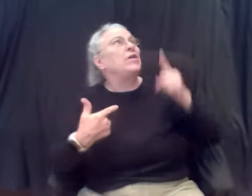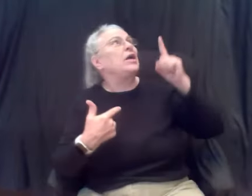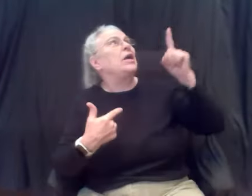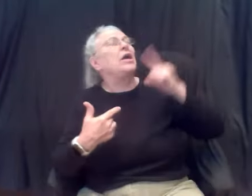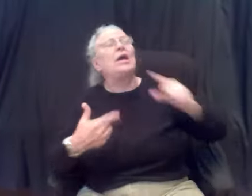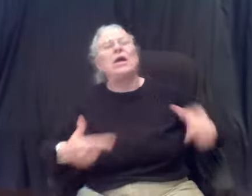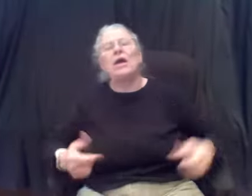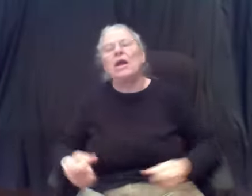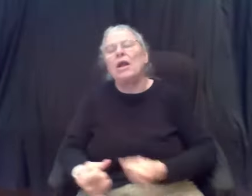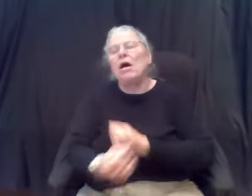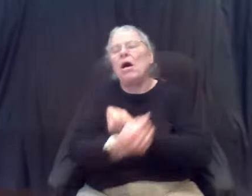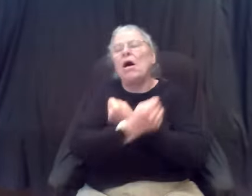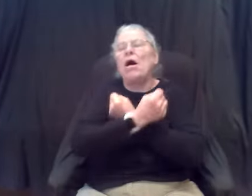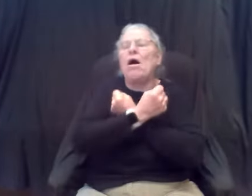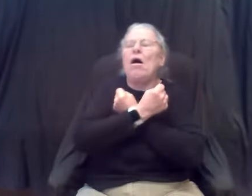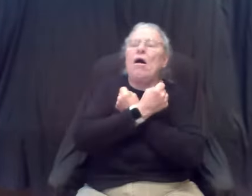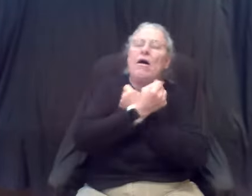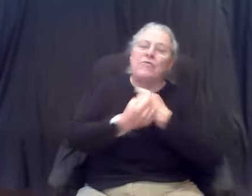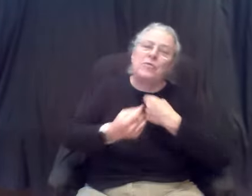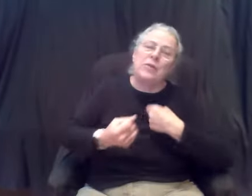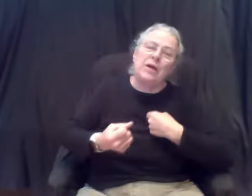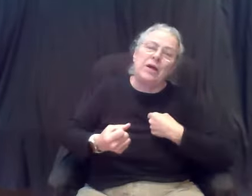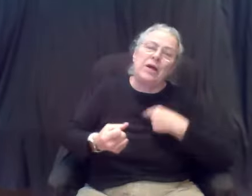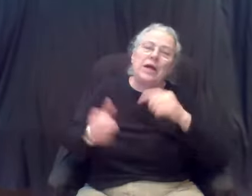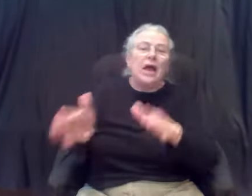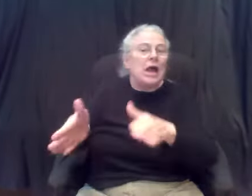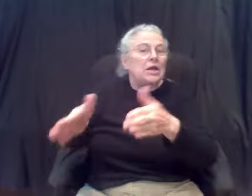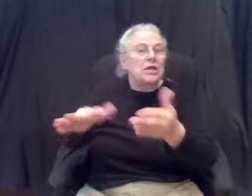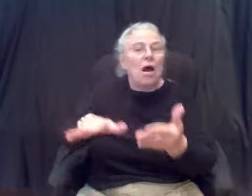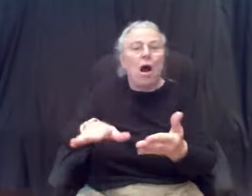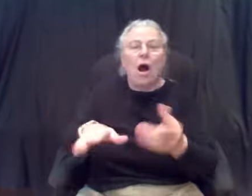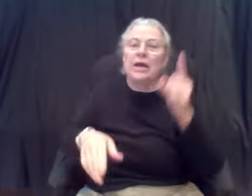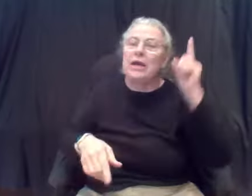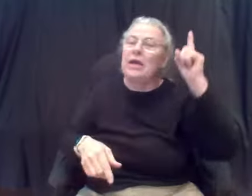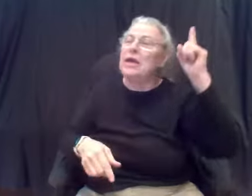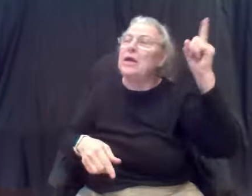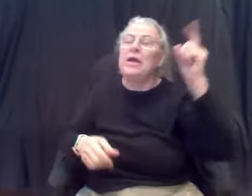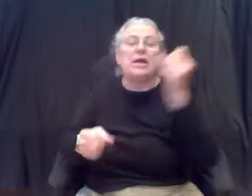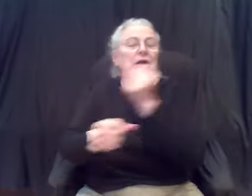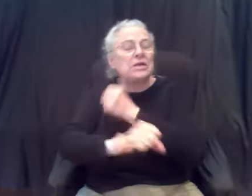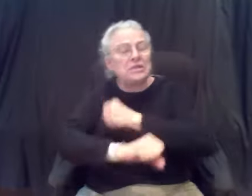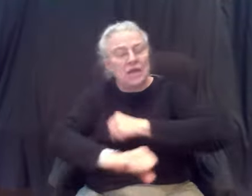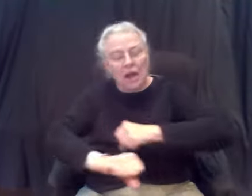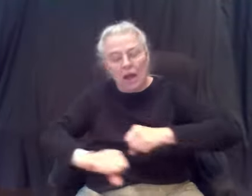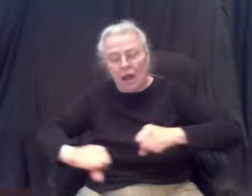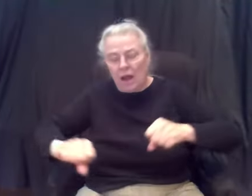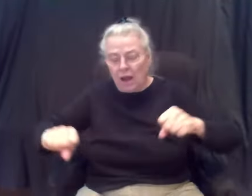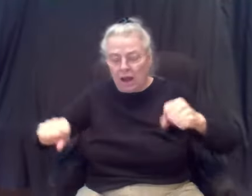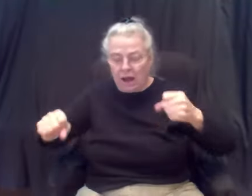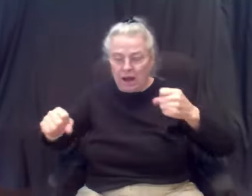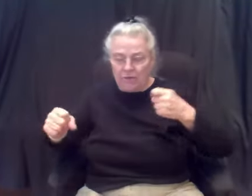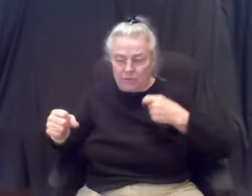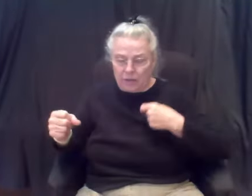Living he loved me, dying he saved